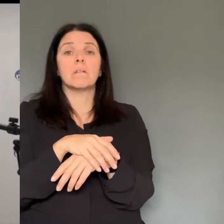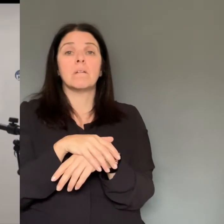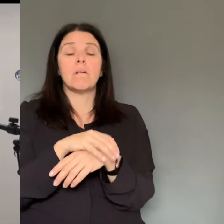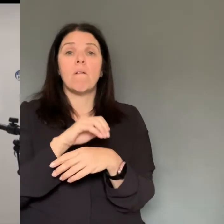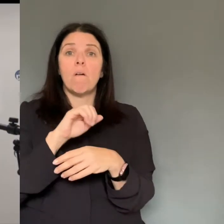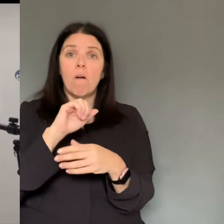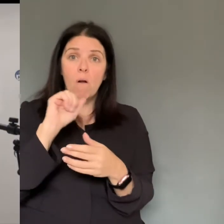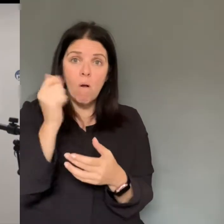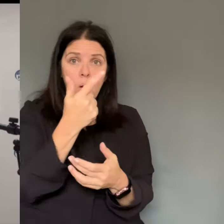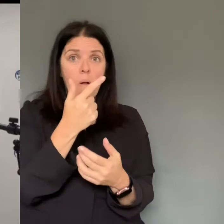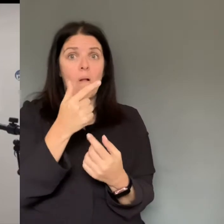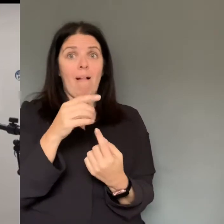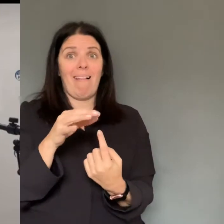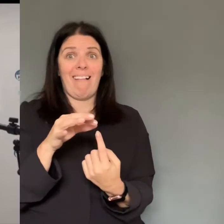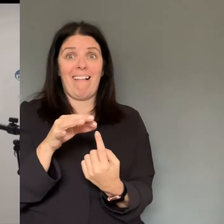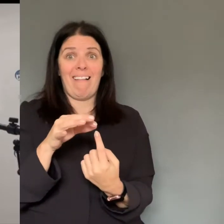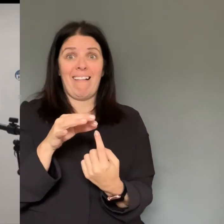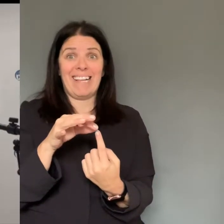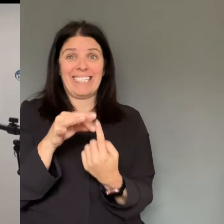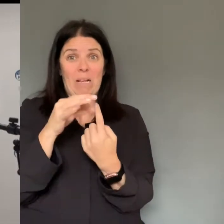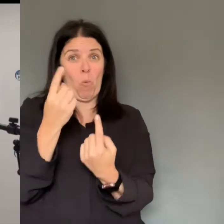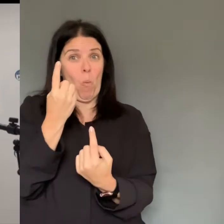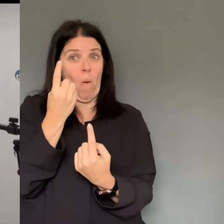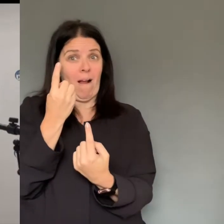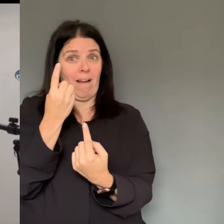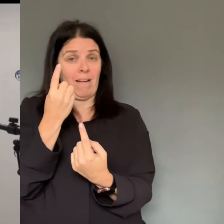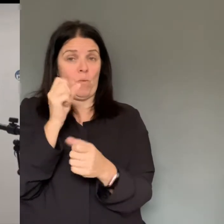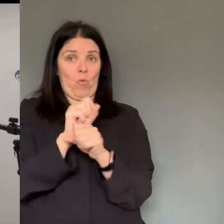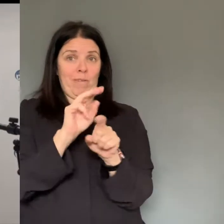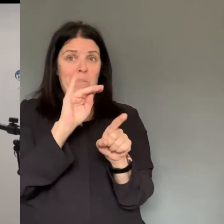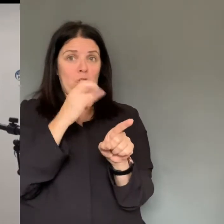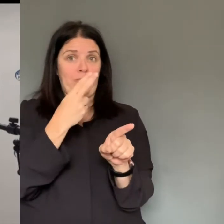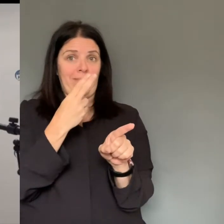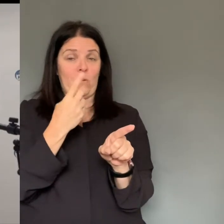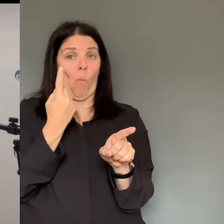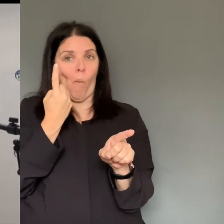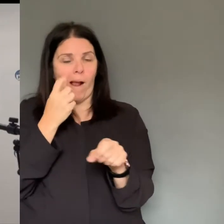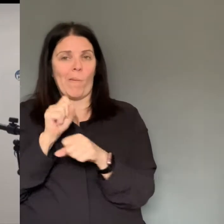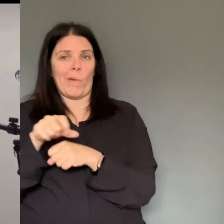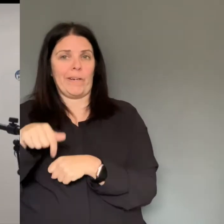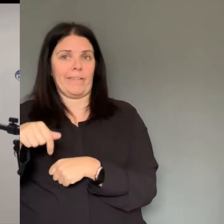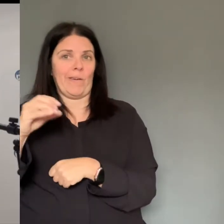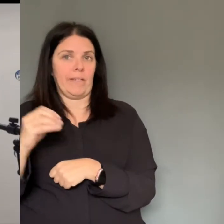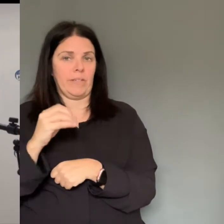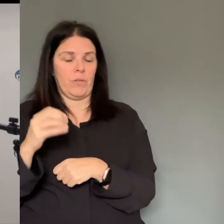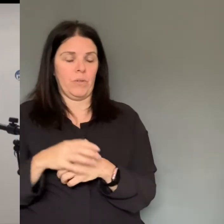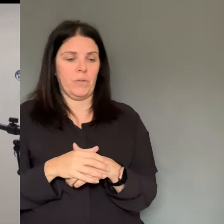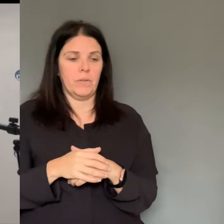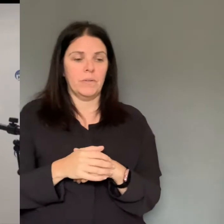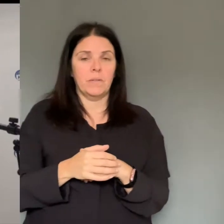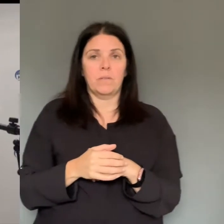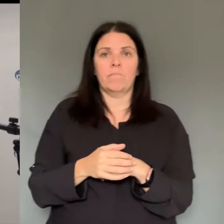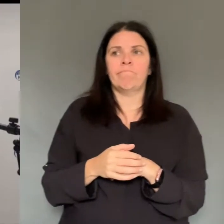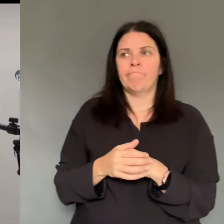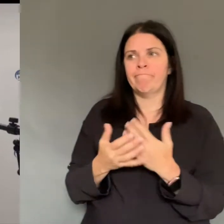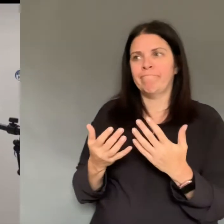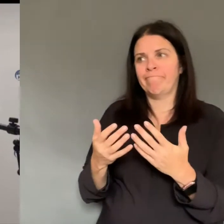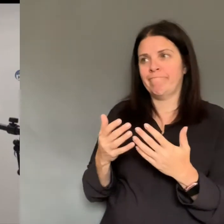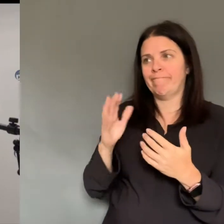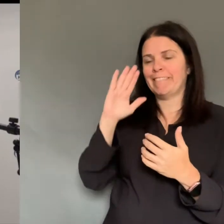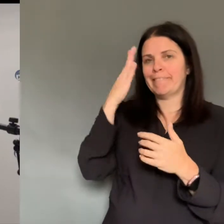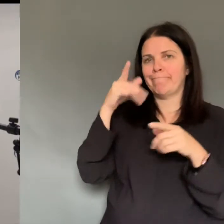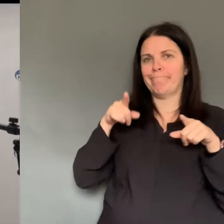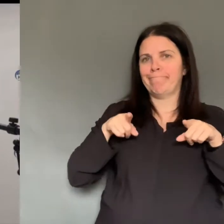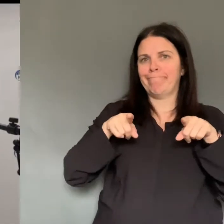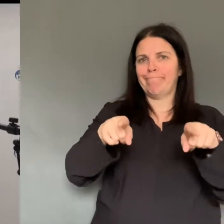Of the 20% that are hospitalized, do you have any idea about the condition? Are they critical? Are they on a ventilator?